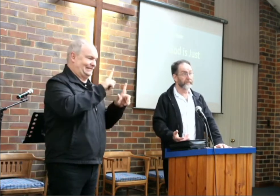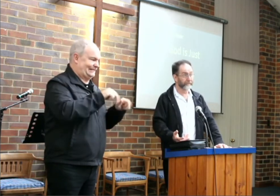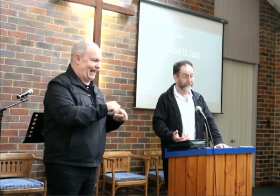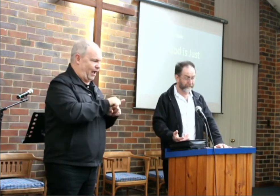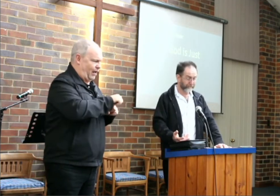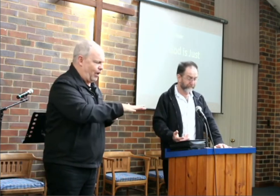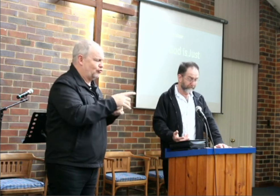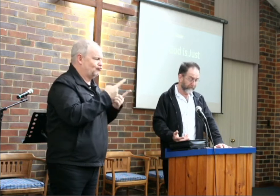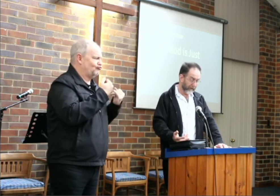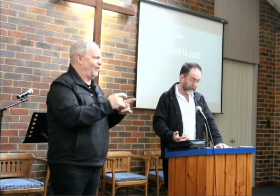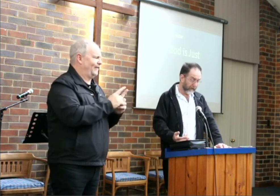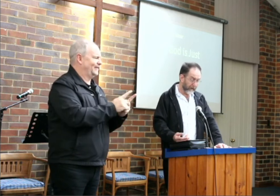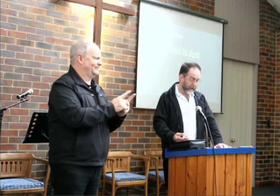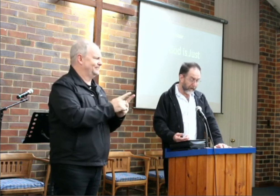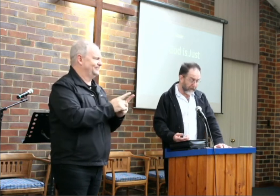wrongs.